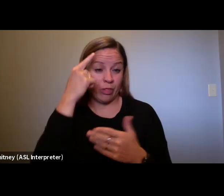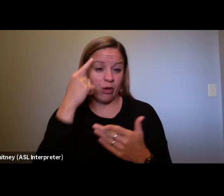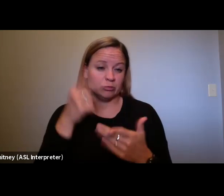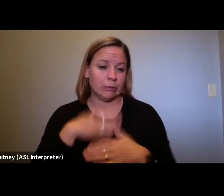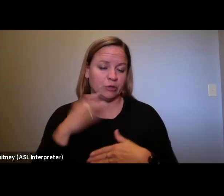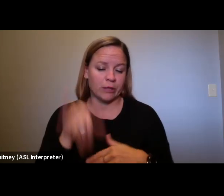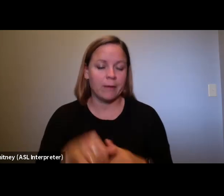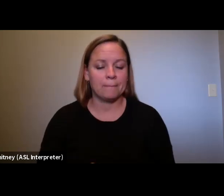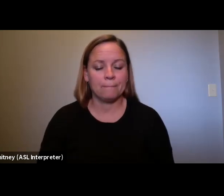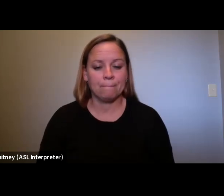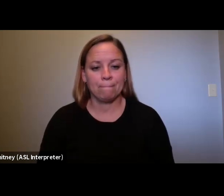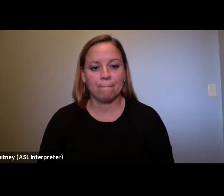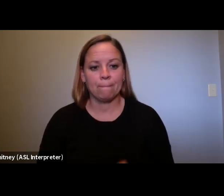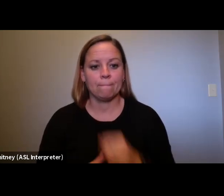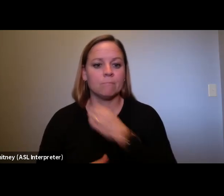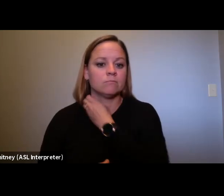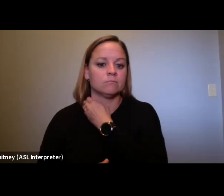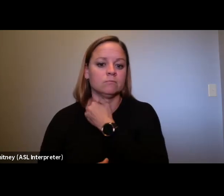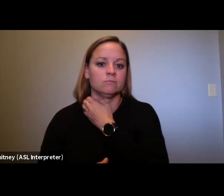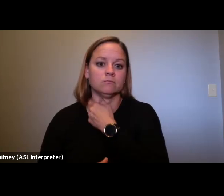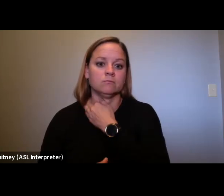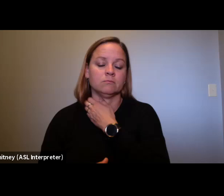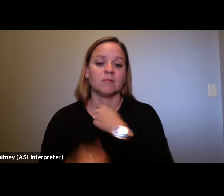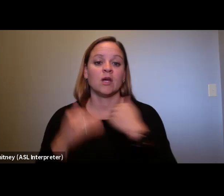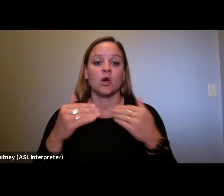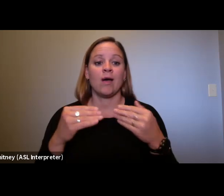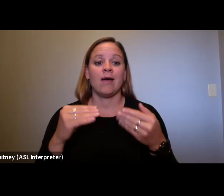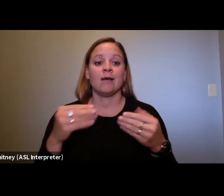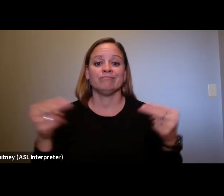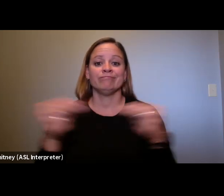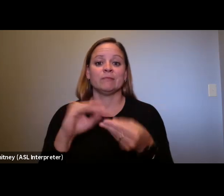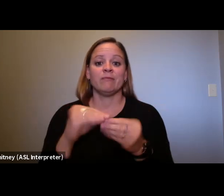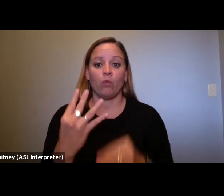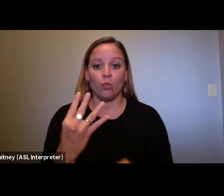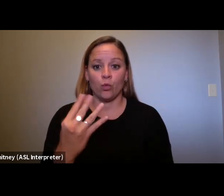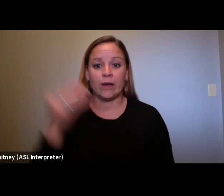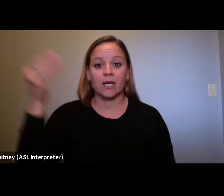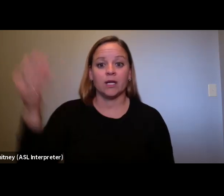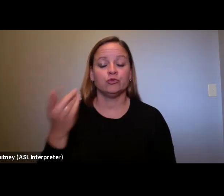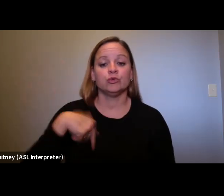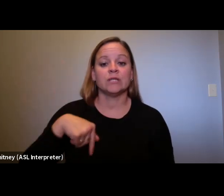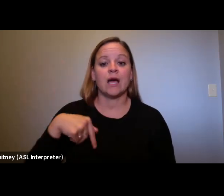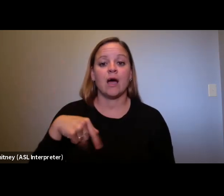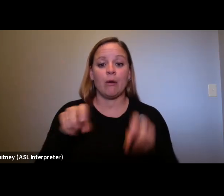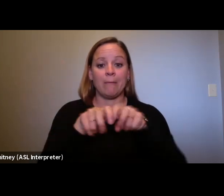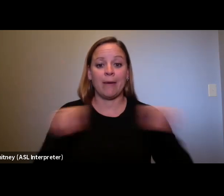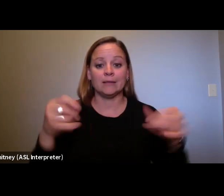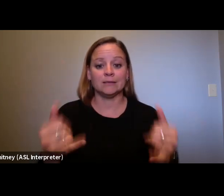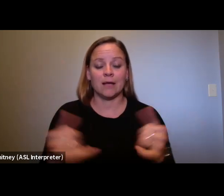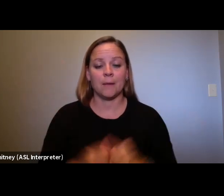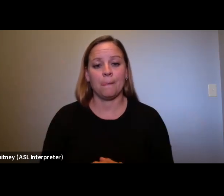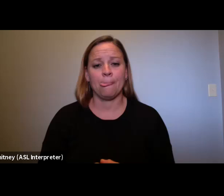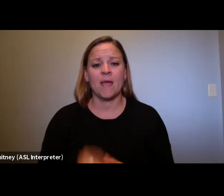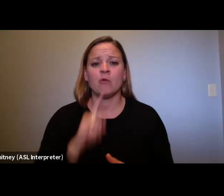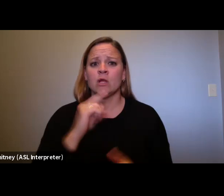really appreciate it. All right, I'm going to go ahead to slide 4 and introduce our panelists for today. I really